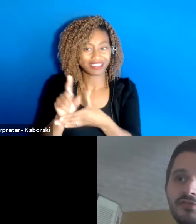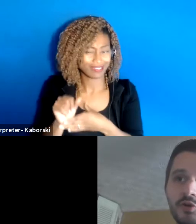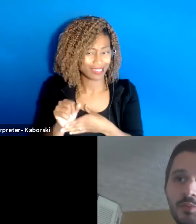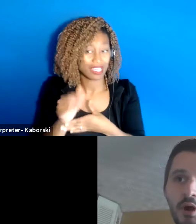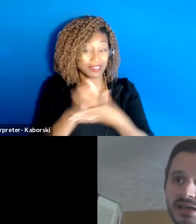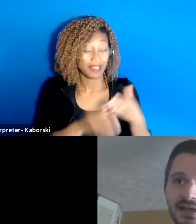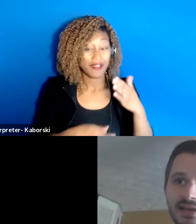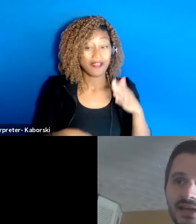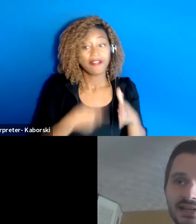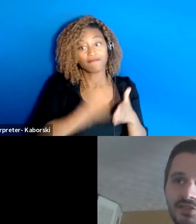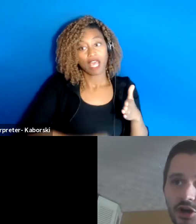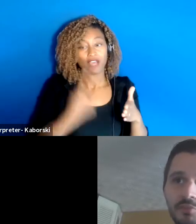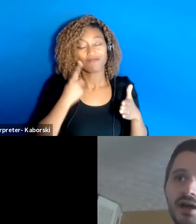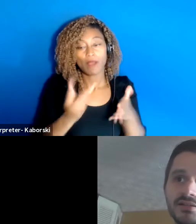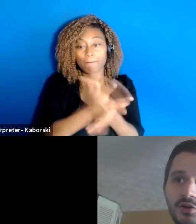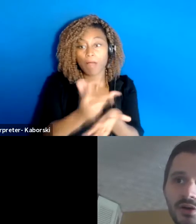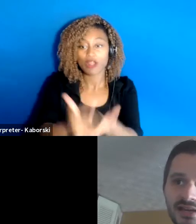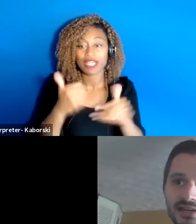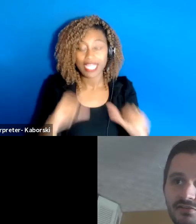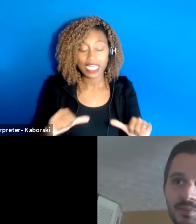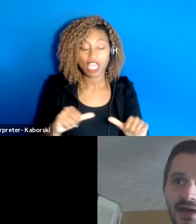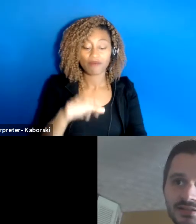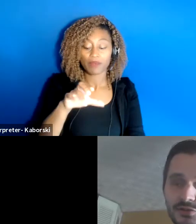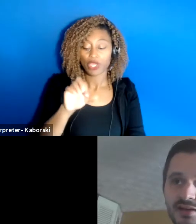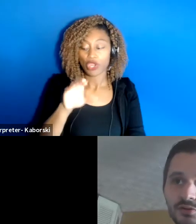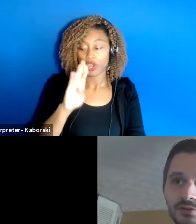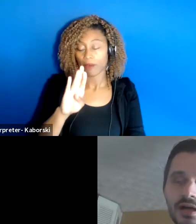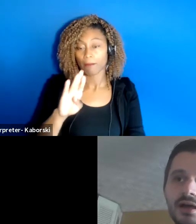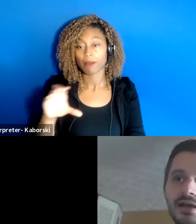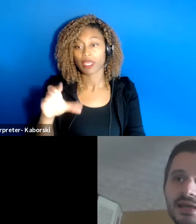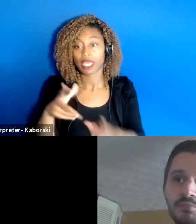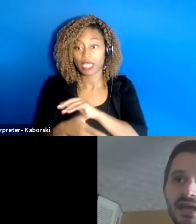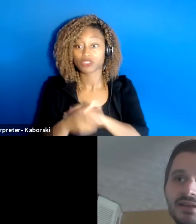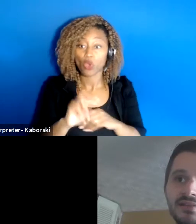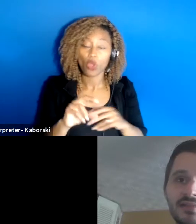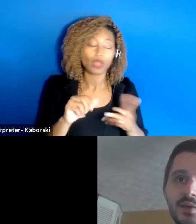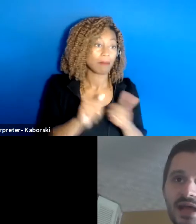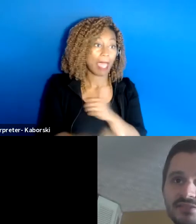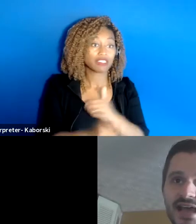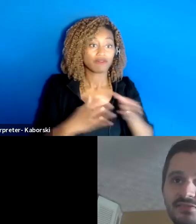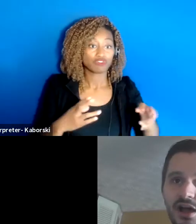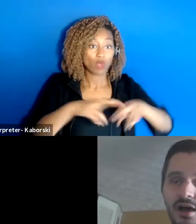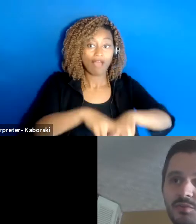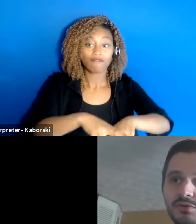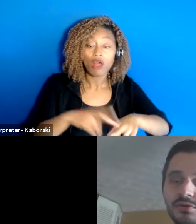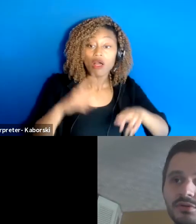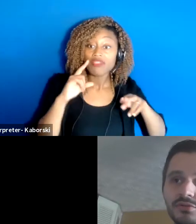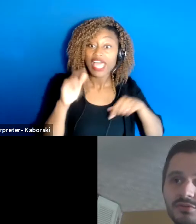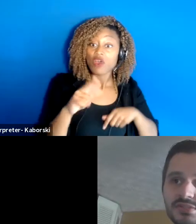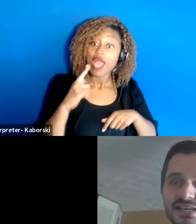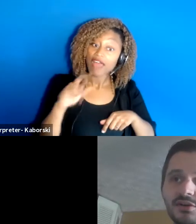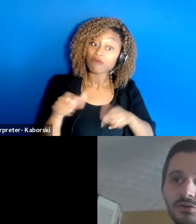imposed for parking in any of the curb cuts or any of the passive travel. It made it that they would have to have an